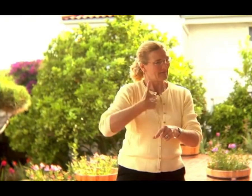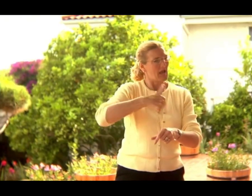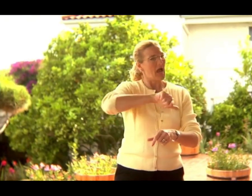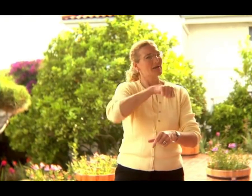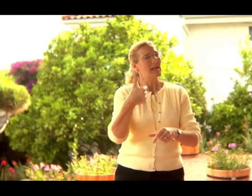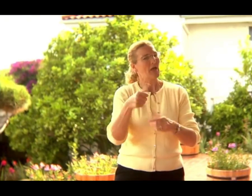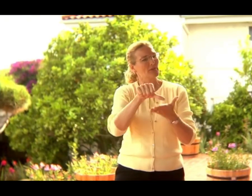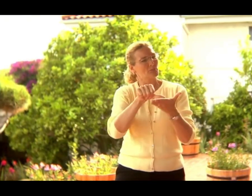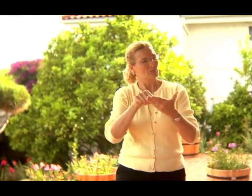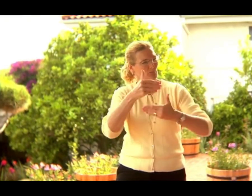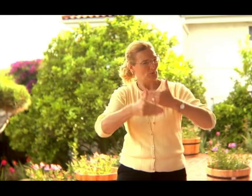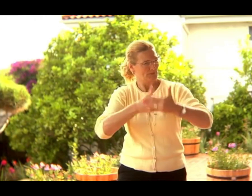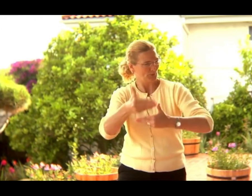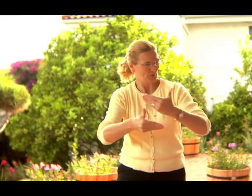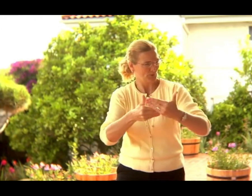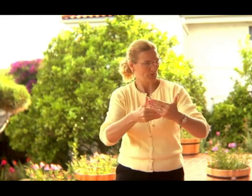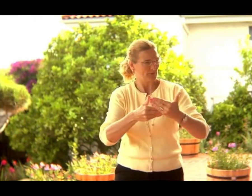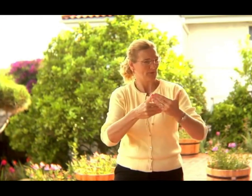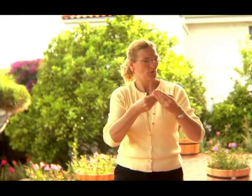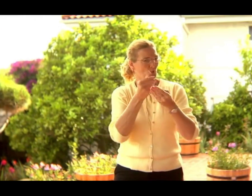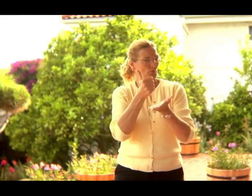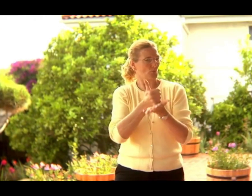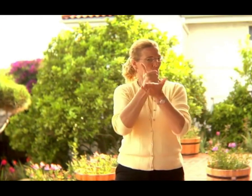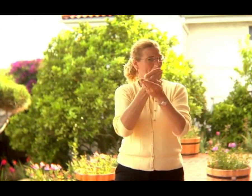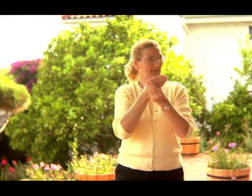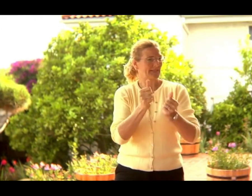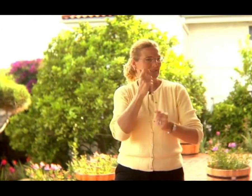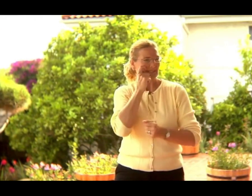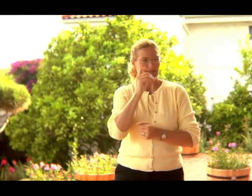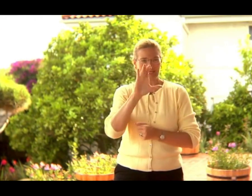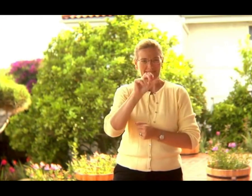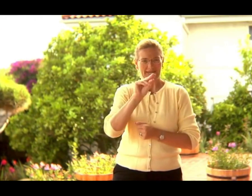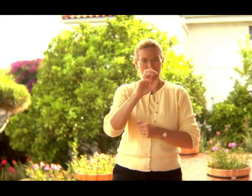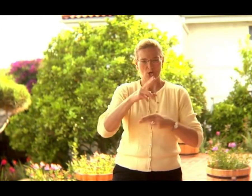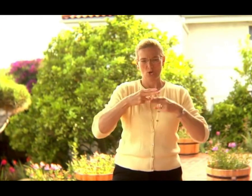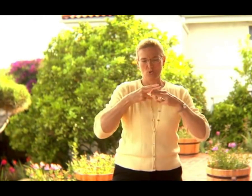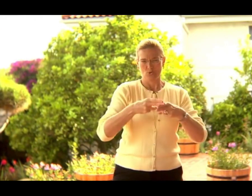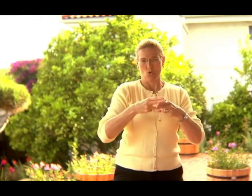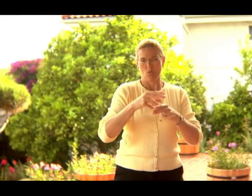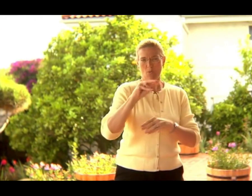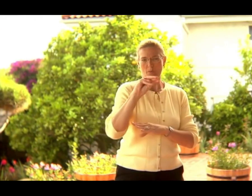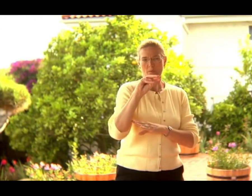That's correct. Mohs surgery is another procedure that is used to treat skin cancer.